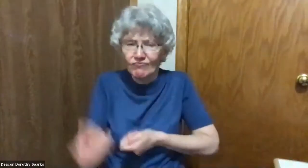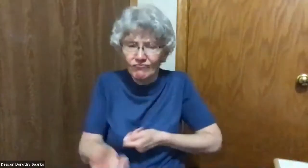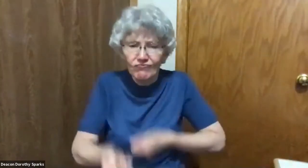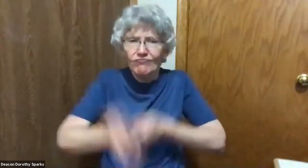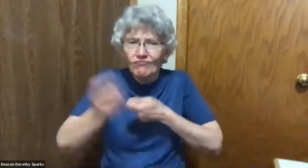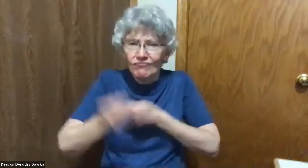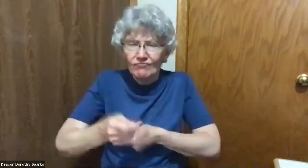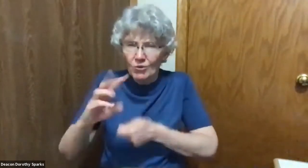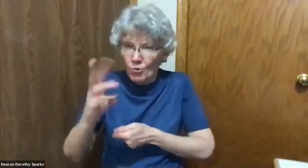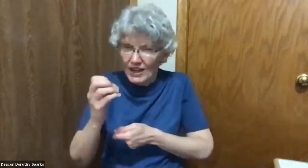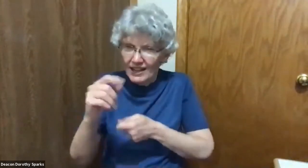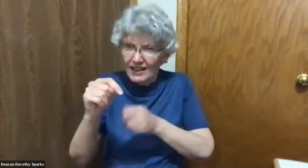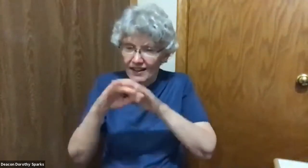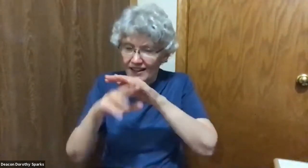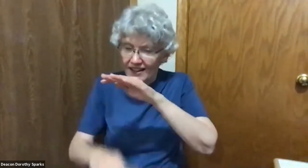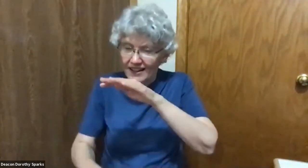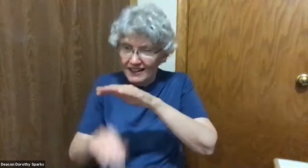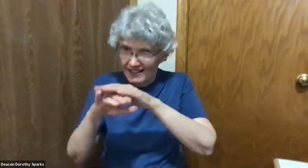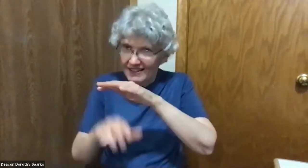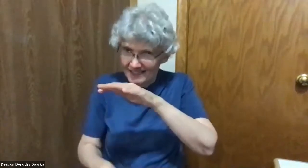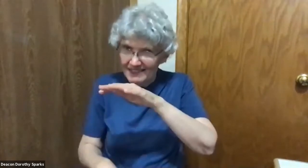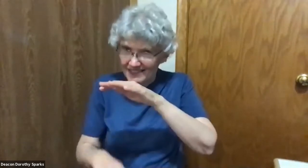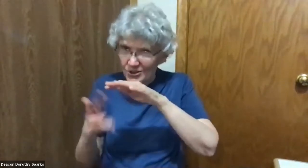His threshing fork is in his hand,